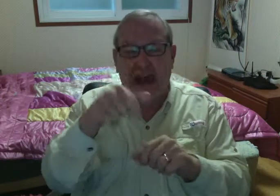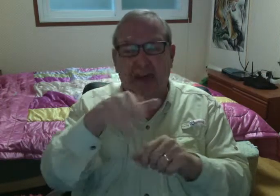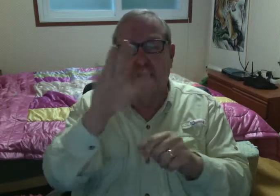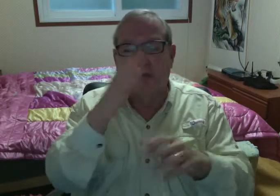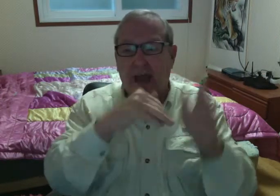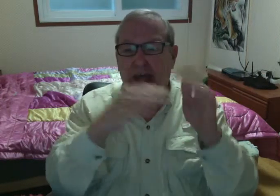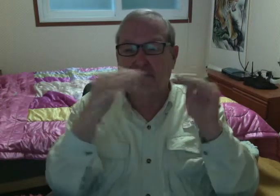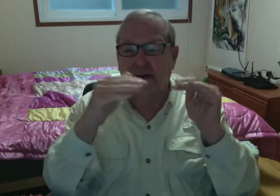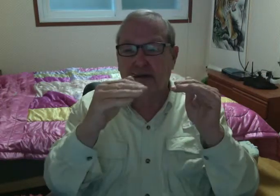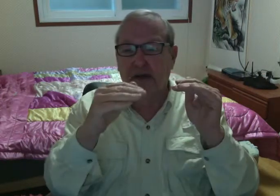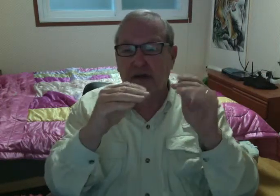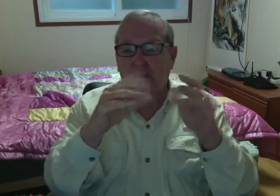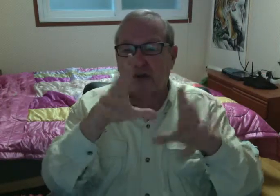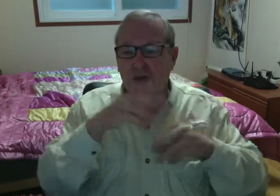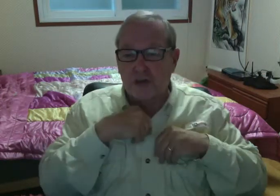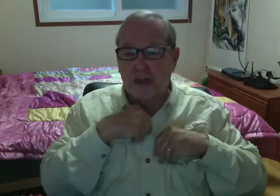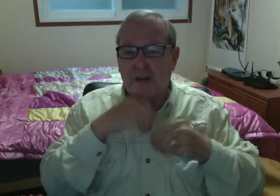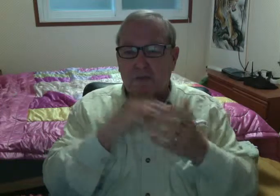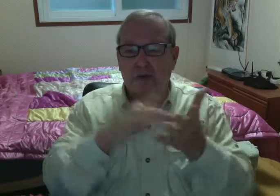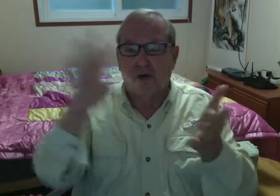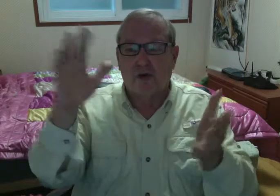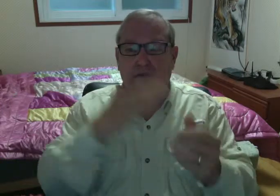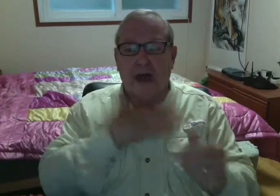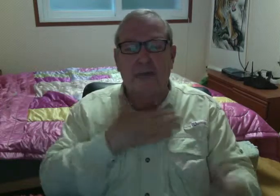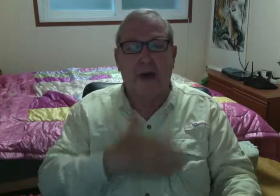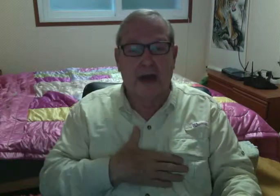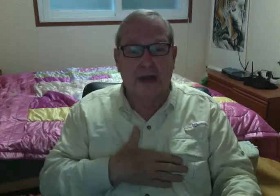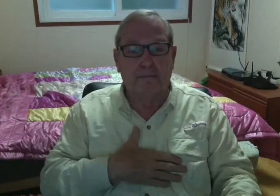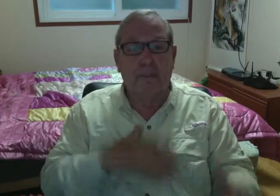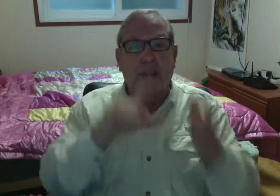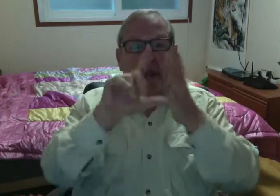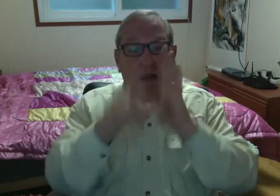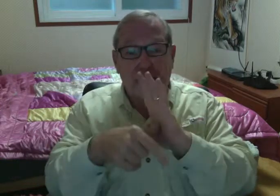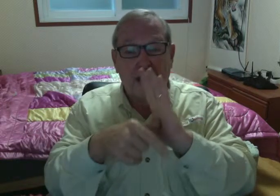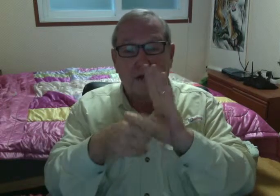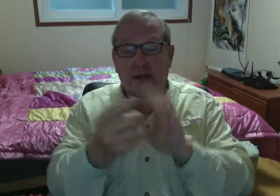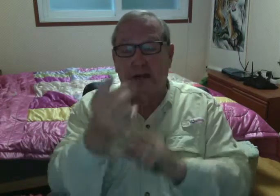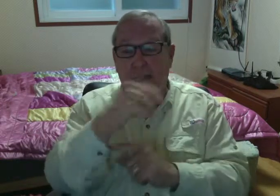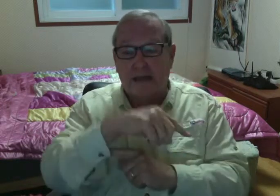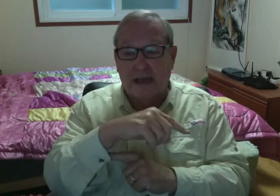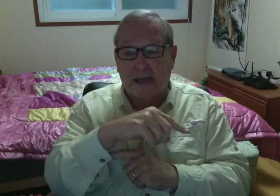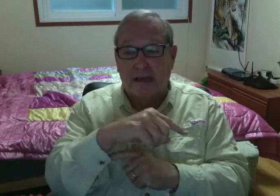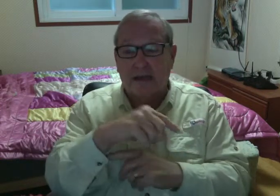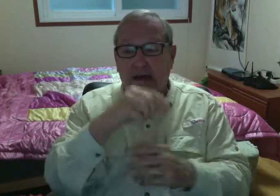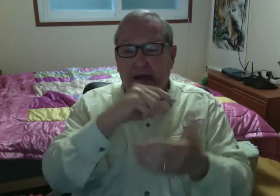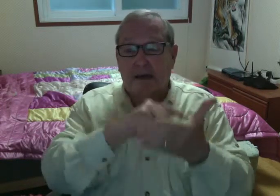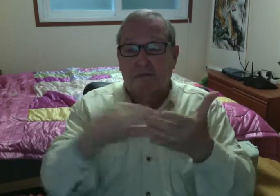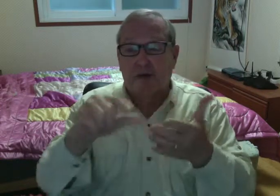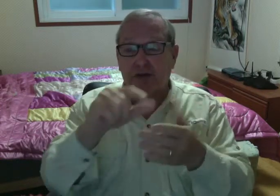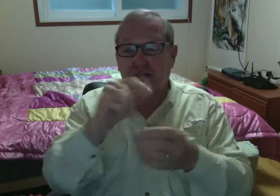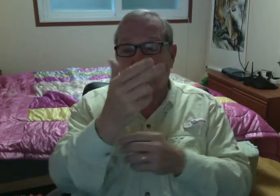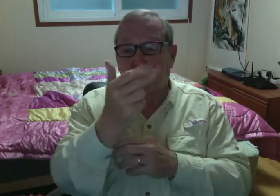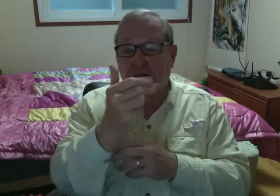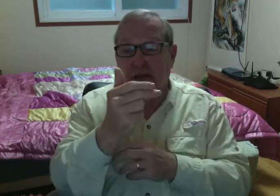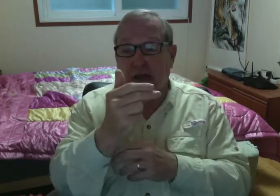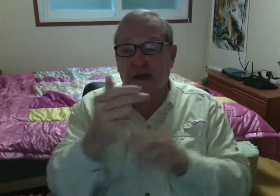body. Later that day, in verse 13, Jesus met two of his followers on the road